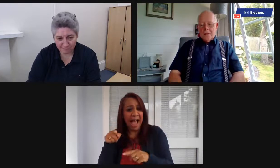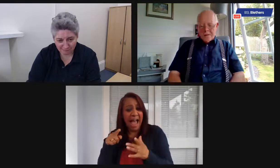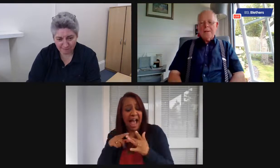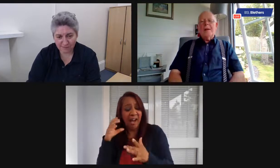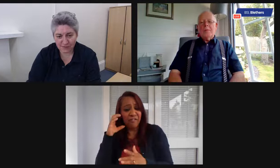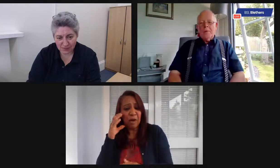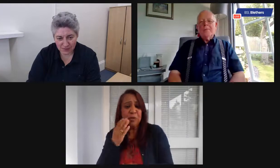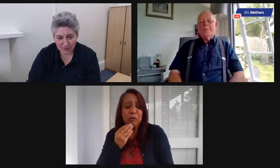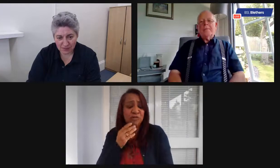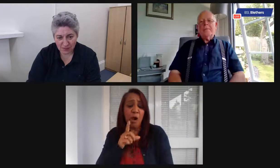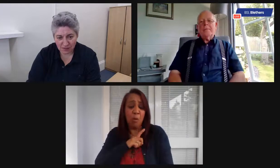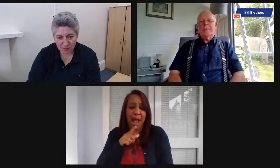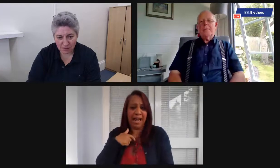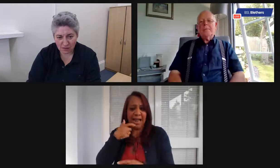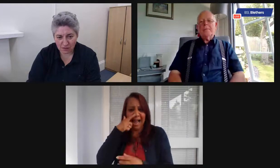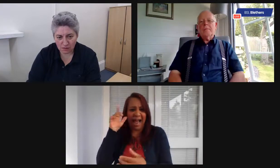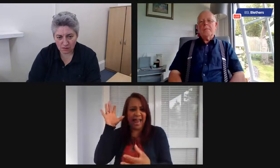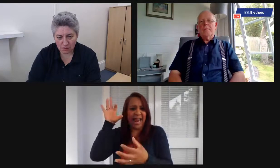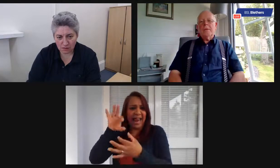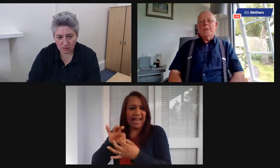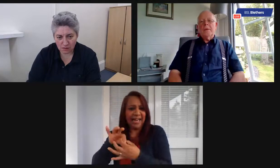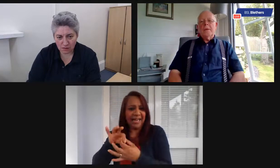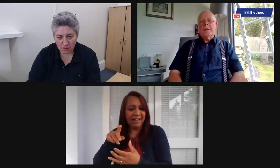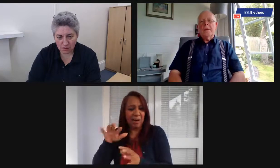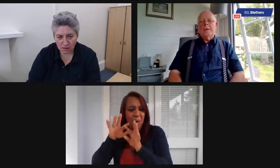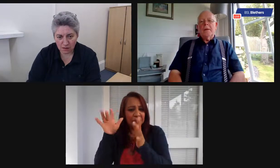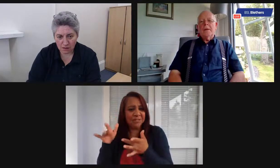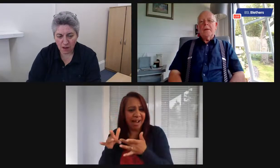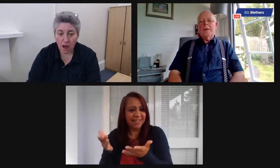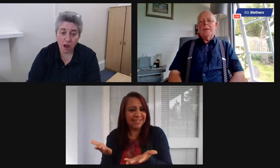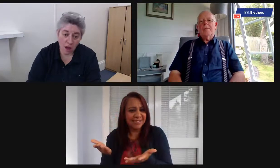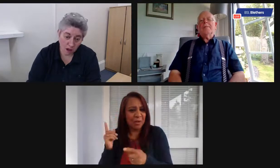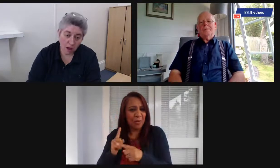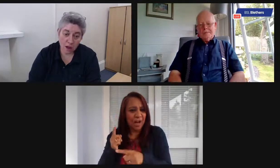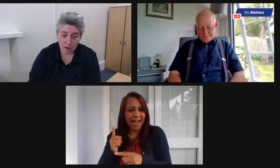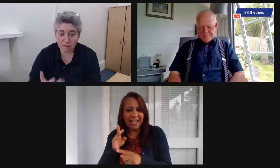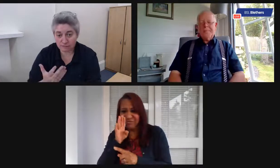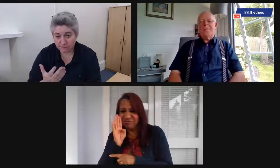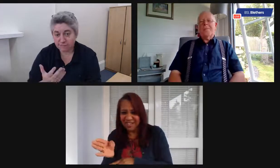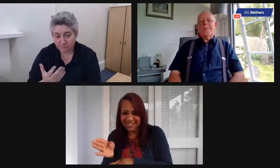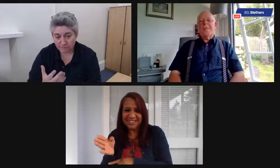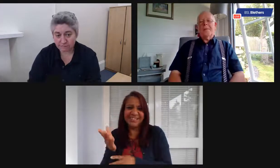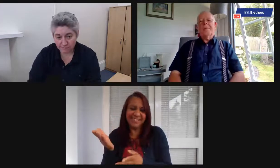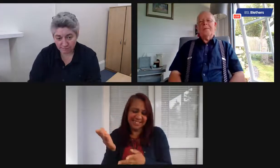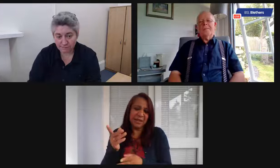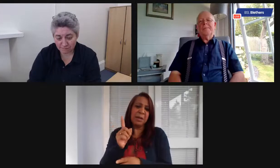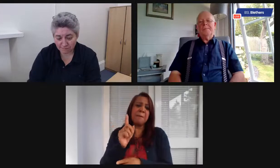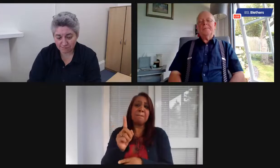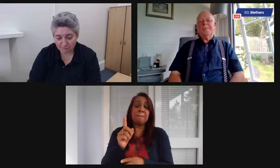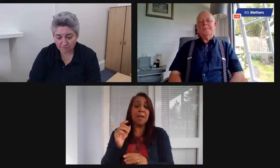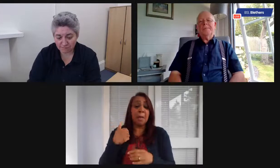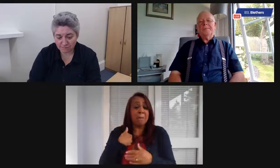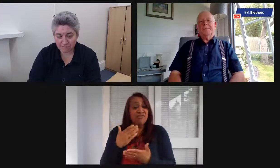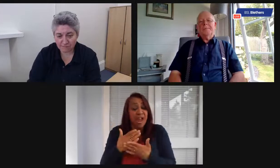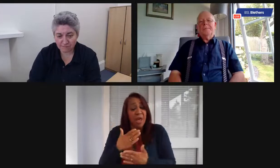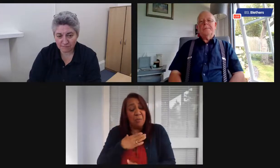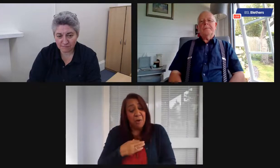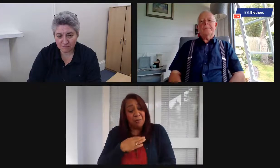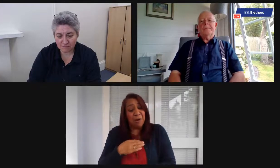photographs, and I've got another camera. But really, the iPhone's useful because you can link it to the website so you can get information from